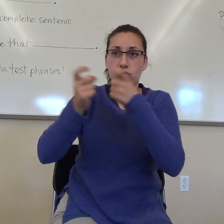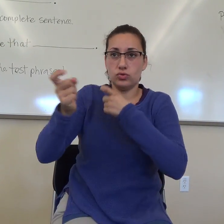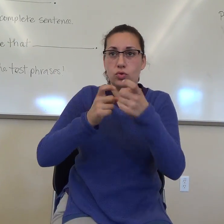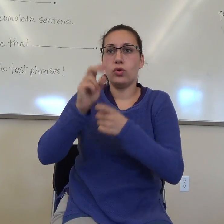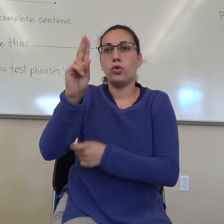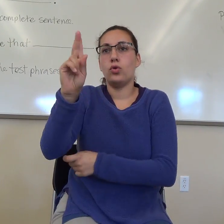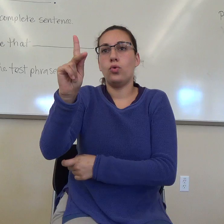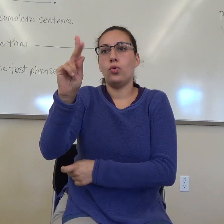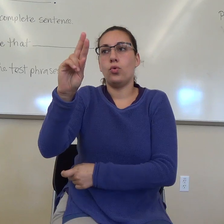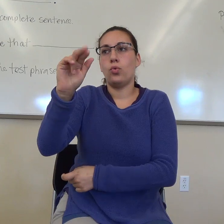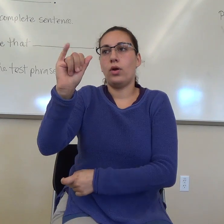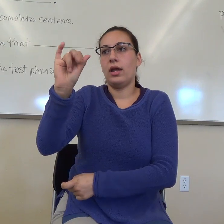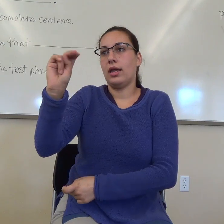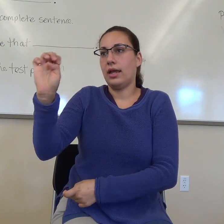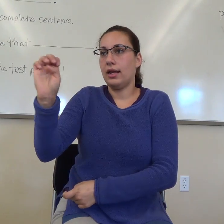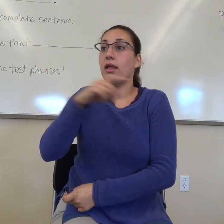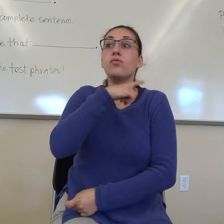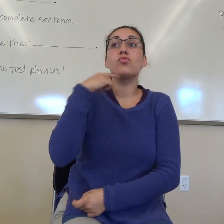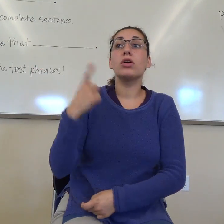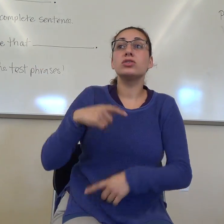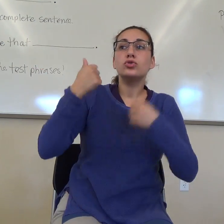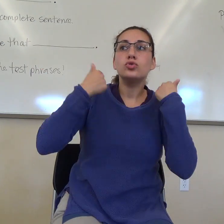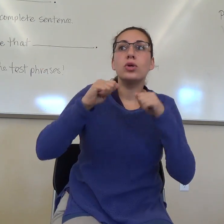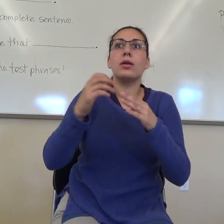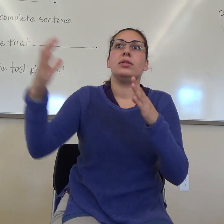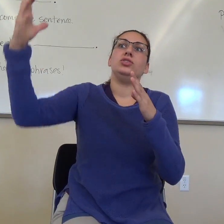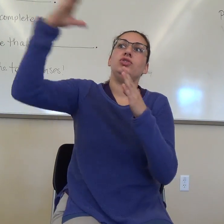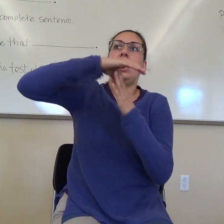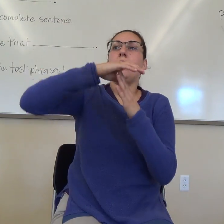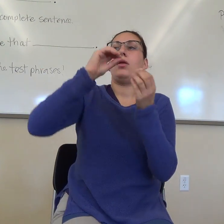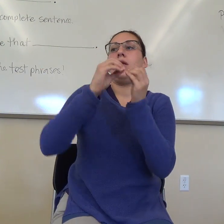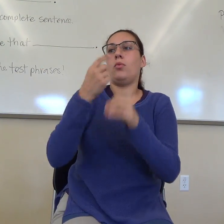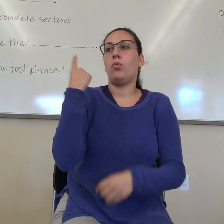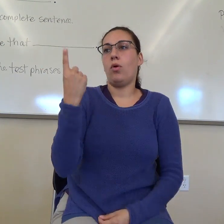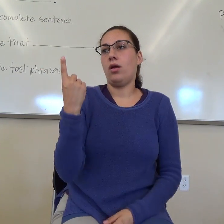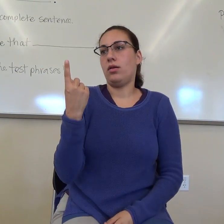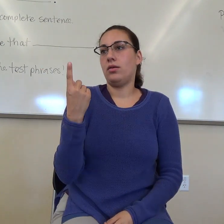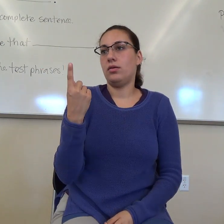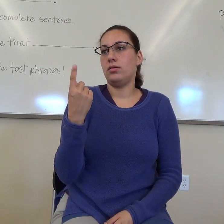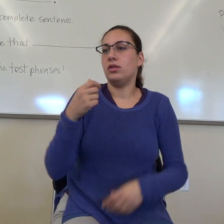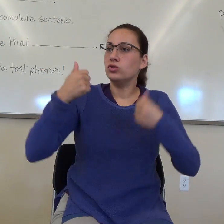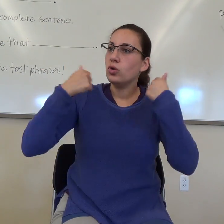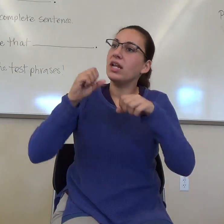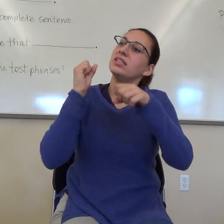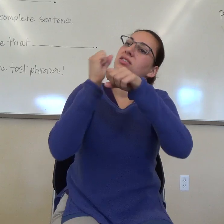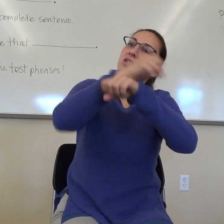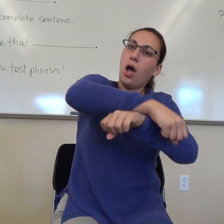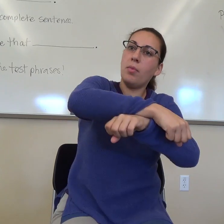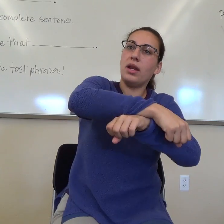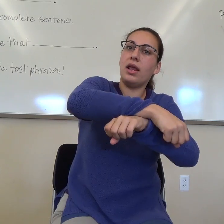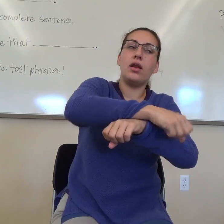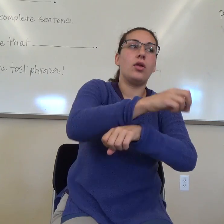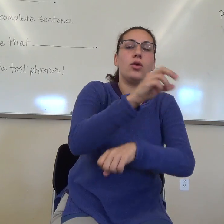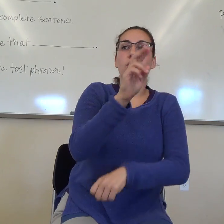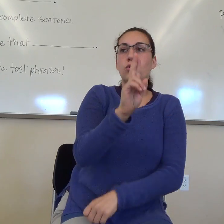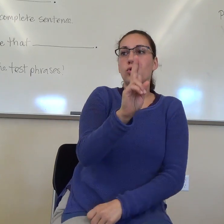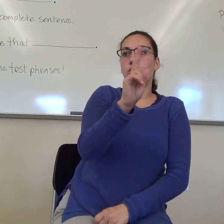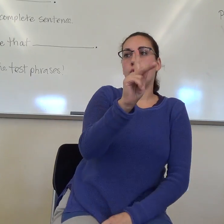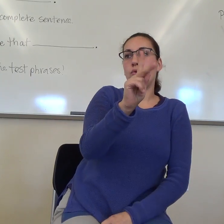number one guy over there, okay? So that's where this comes in. It pre also